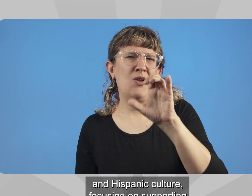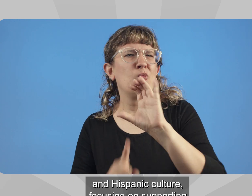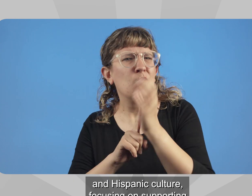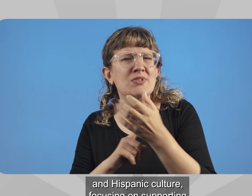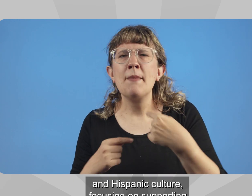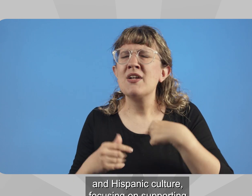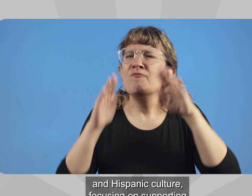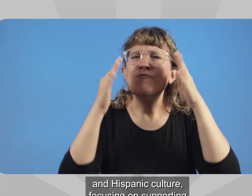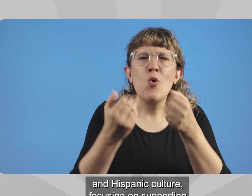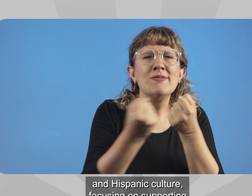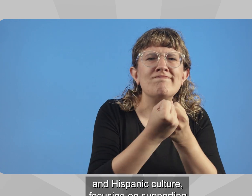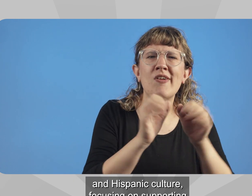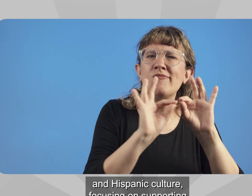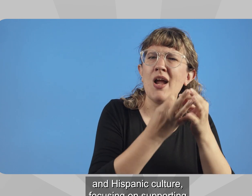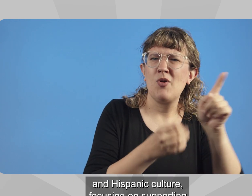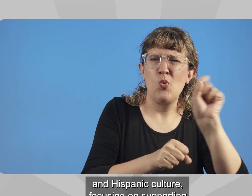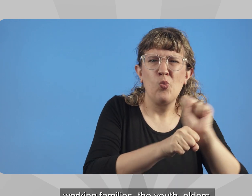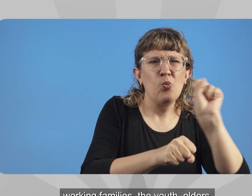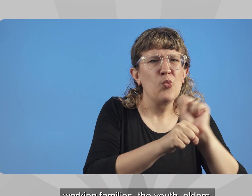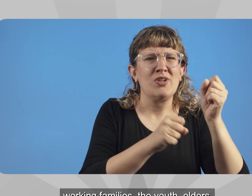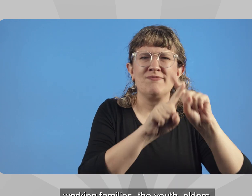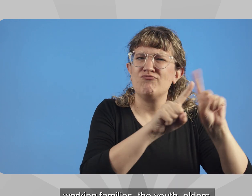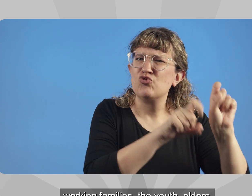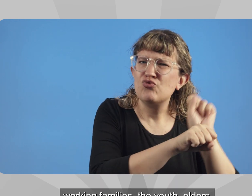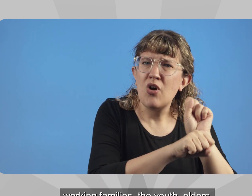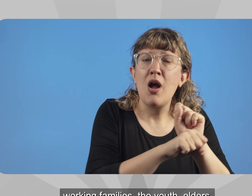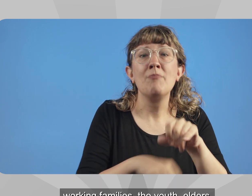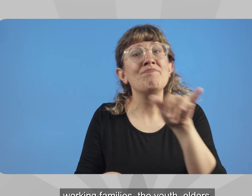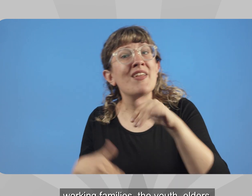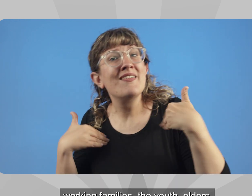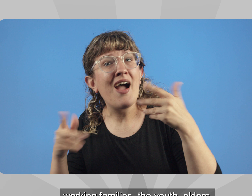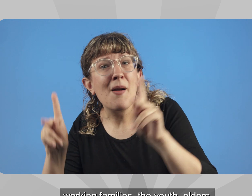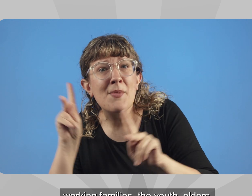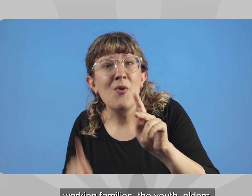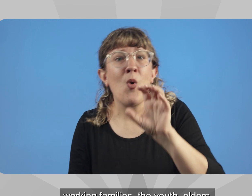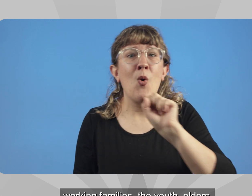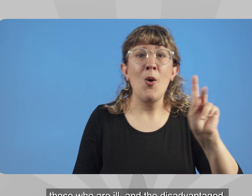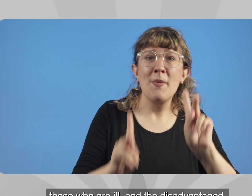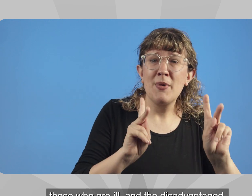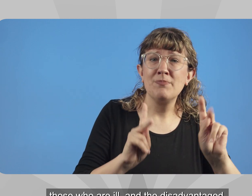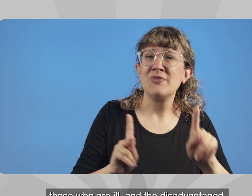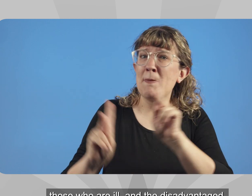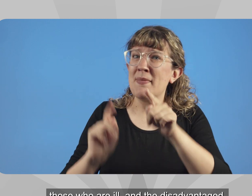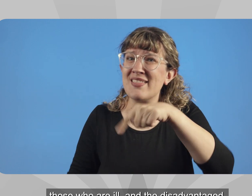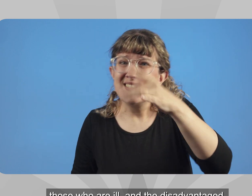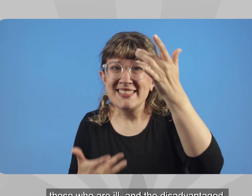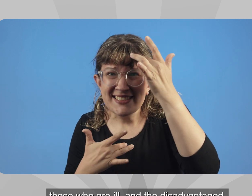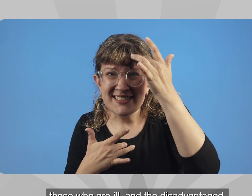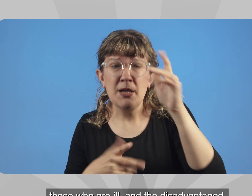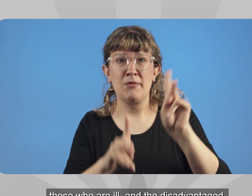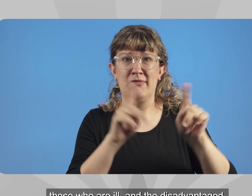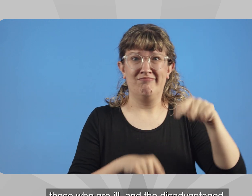and Hispanic culture, focusing on supporting working families, the youth, elders, those who are ill,